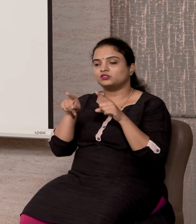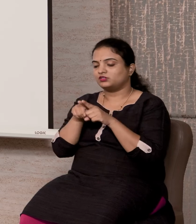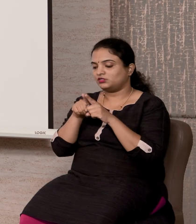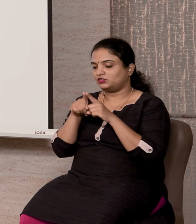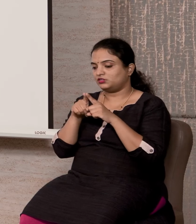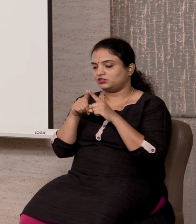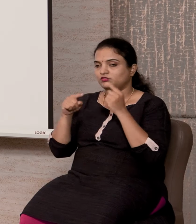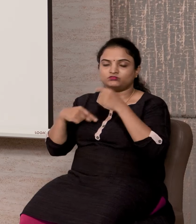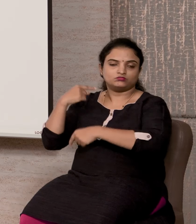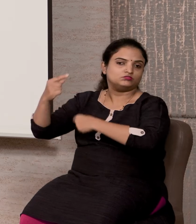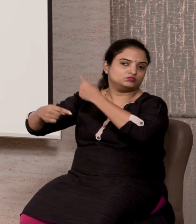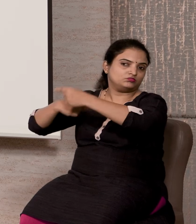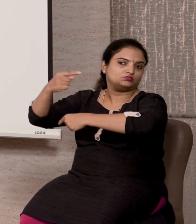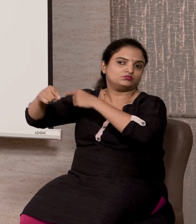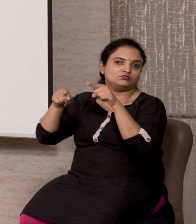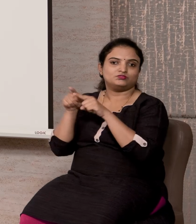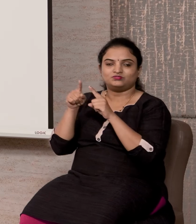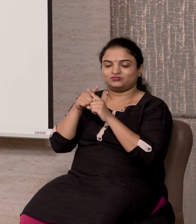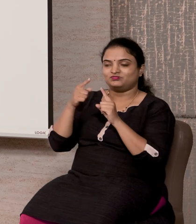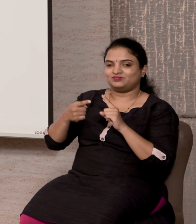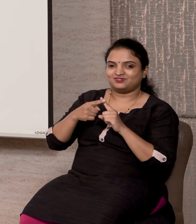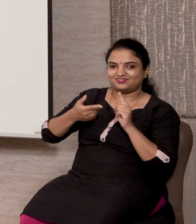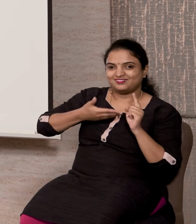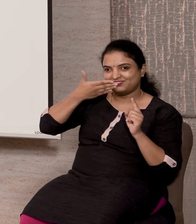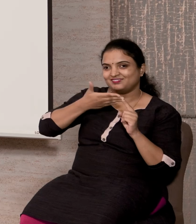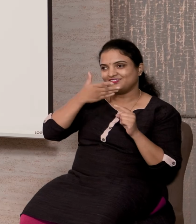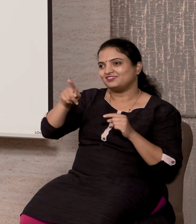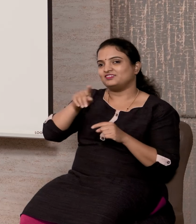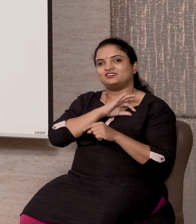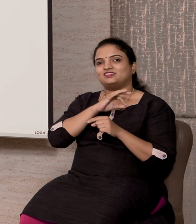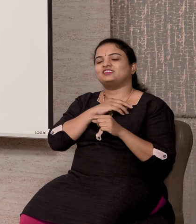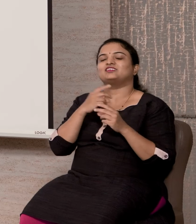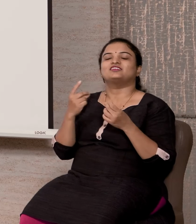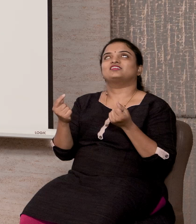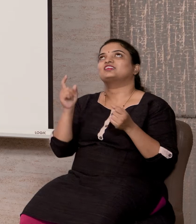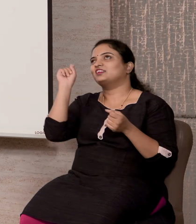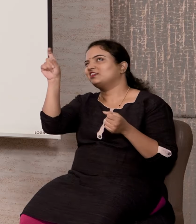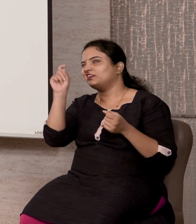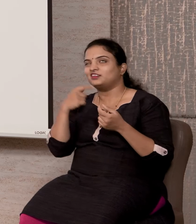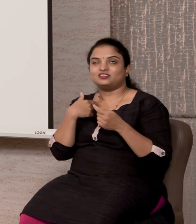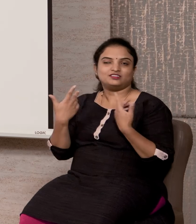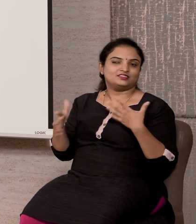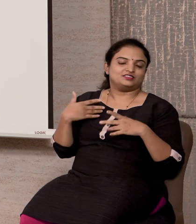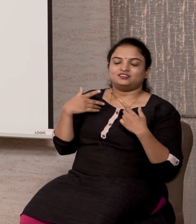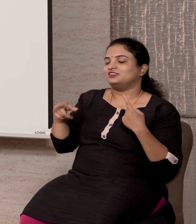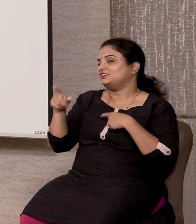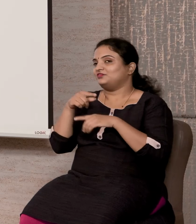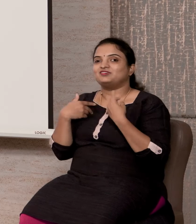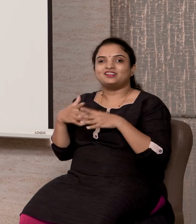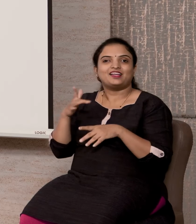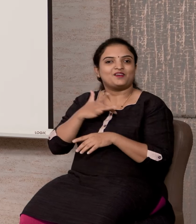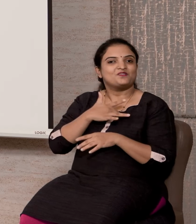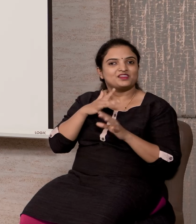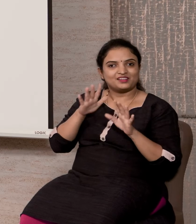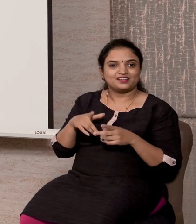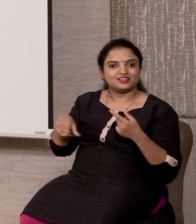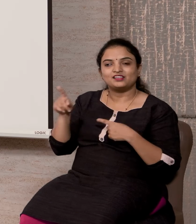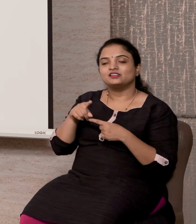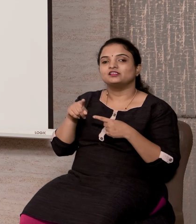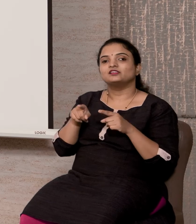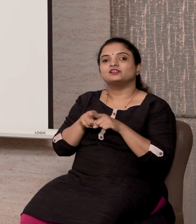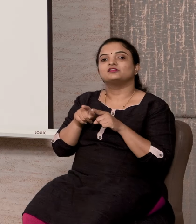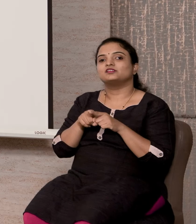trainings? Do you attend those? Yeah, just, click away, just submit it. I want to get away, this compliance and all that. So again, that was